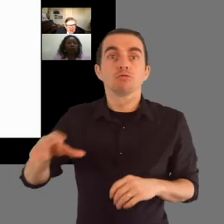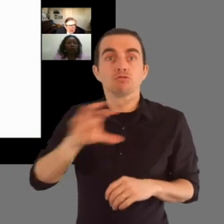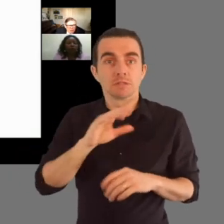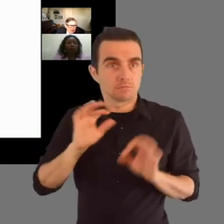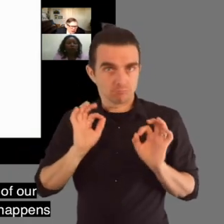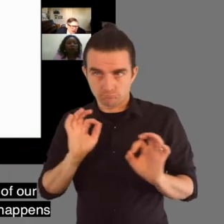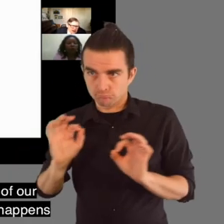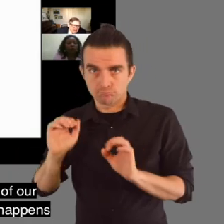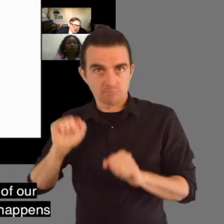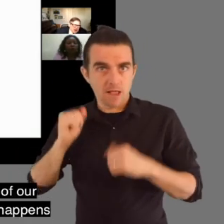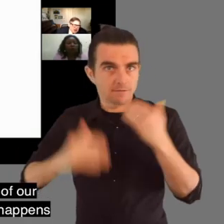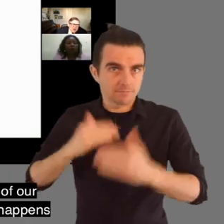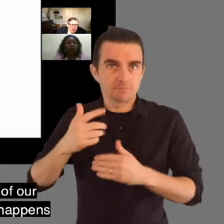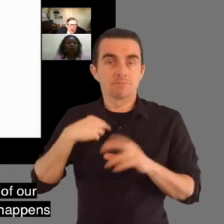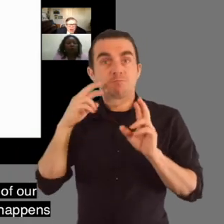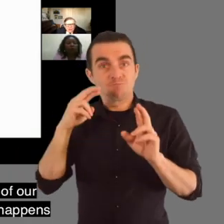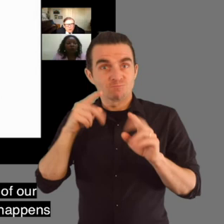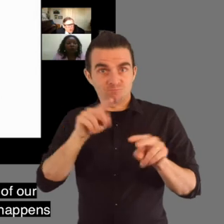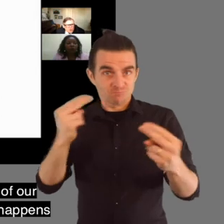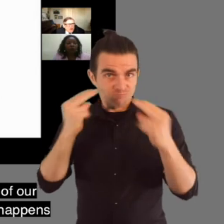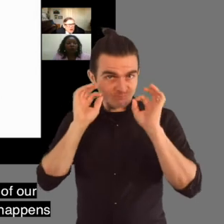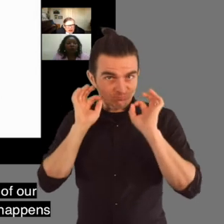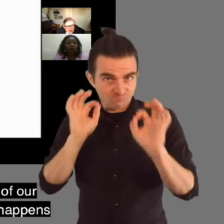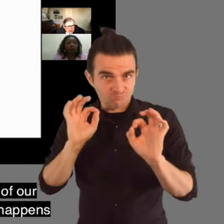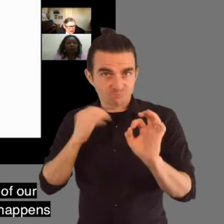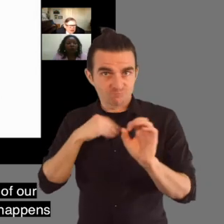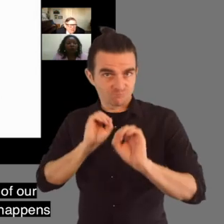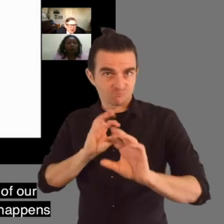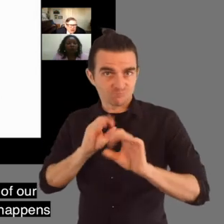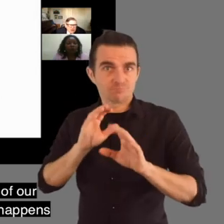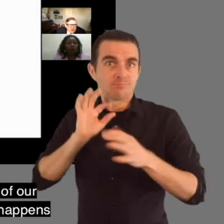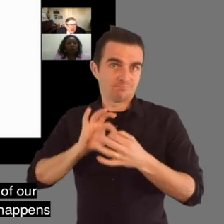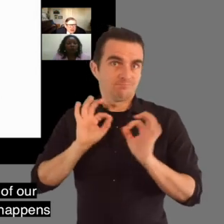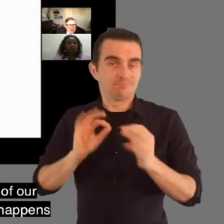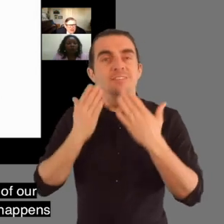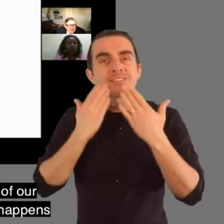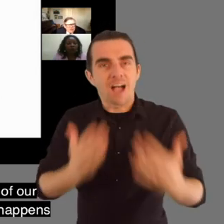situation, and we really have to kickstart all of our countries